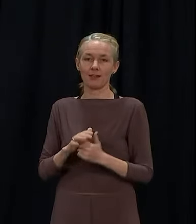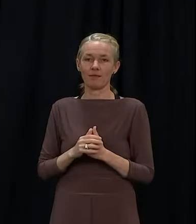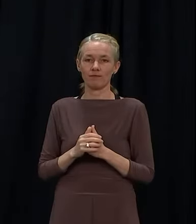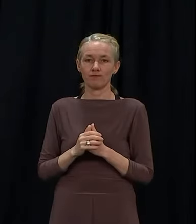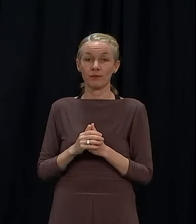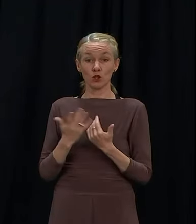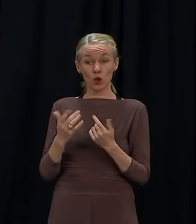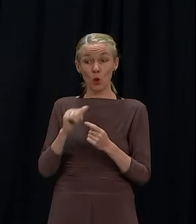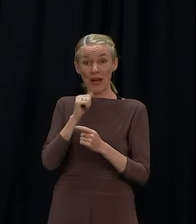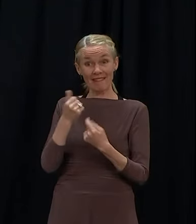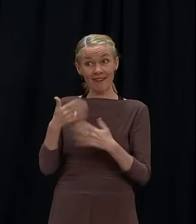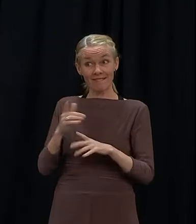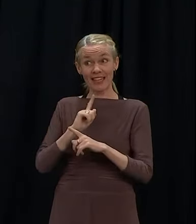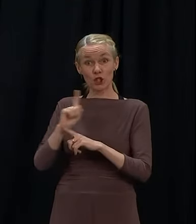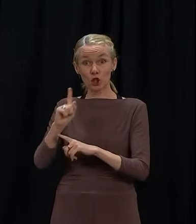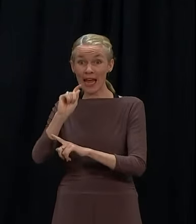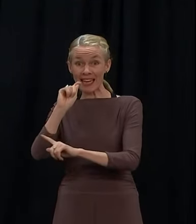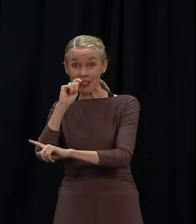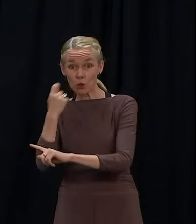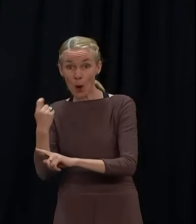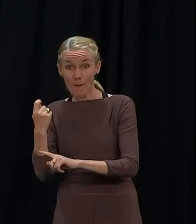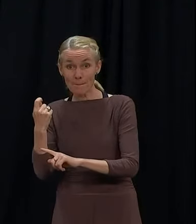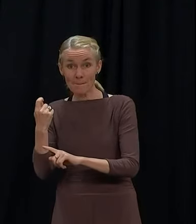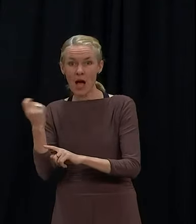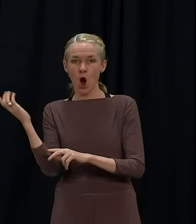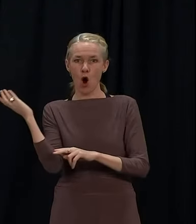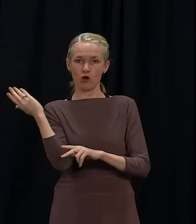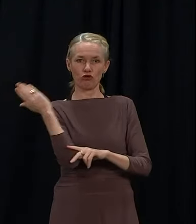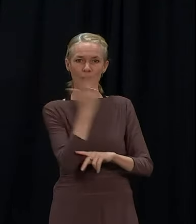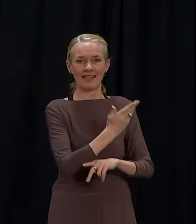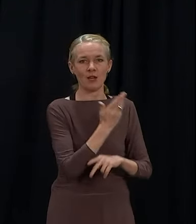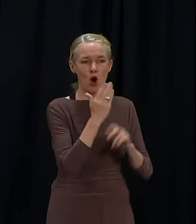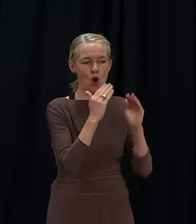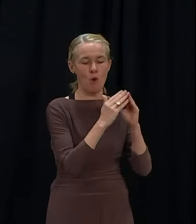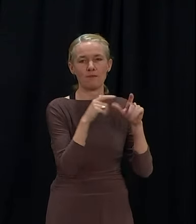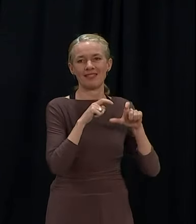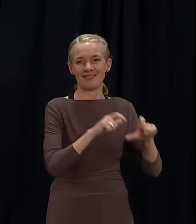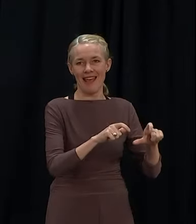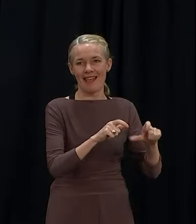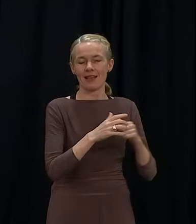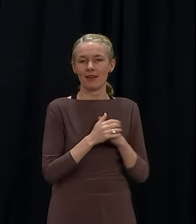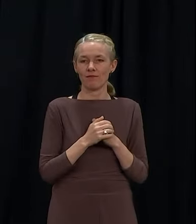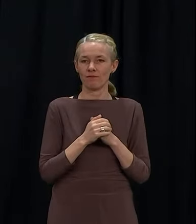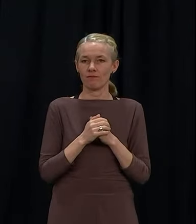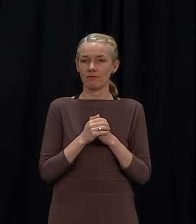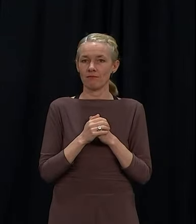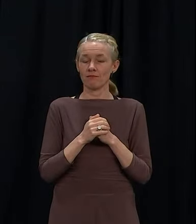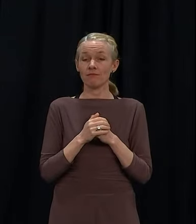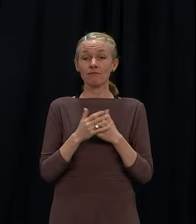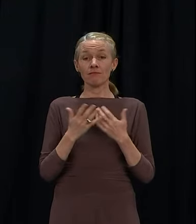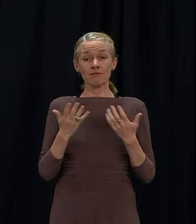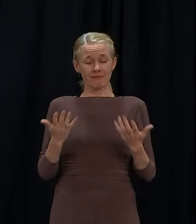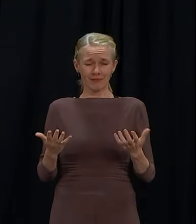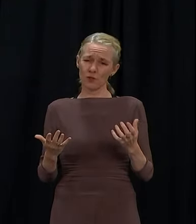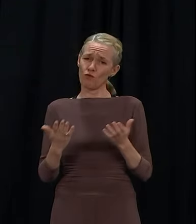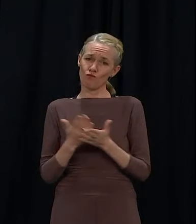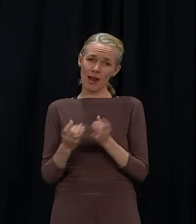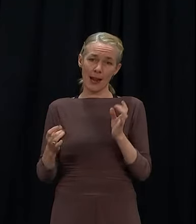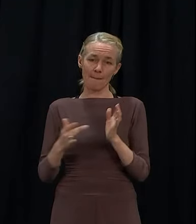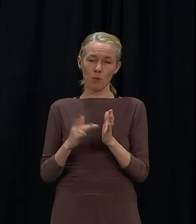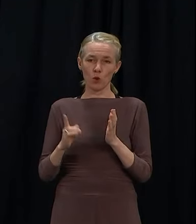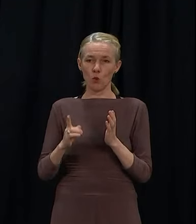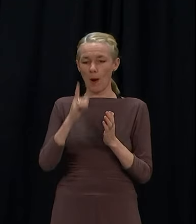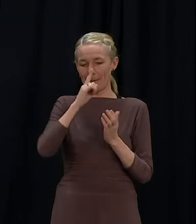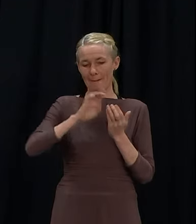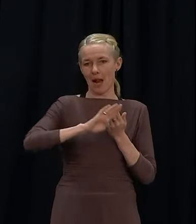of course, across the board, always act as if you might have COVID. If you're an essential worker, we need you to be constantly checking the